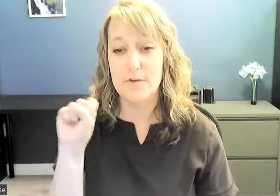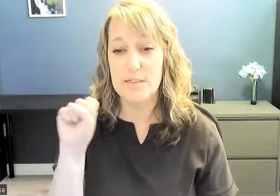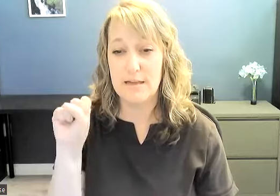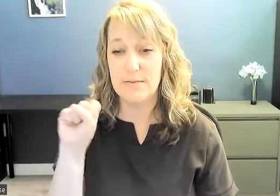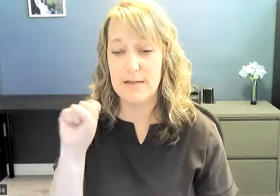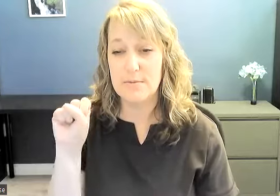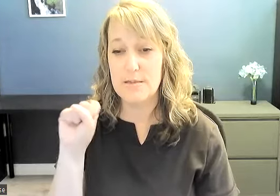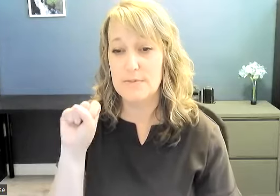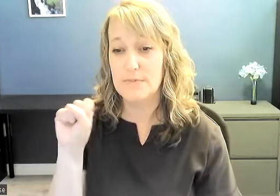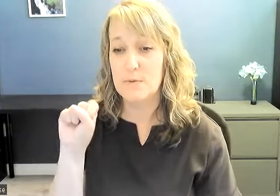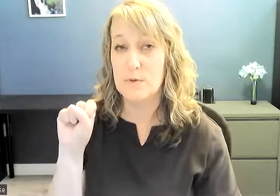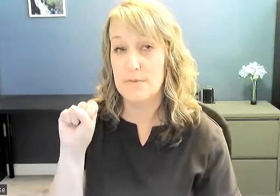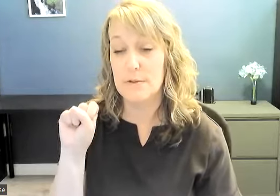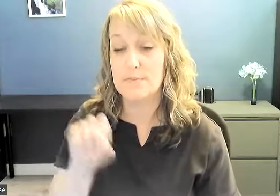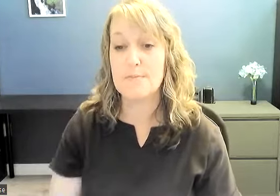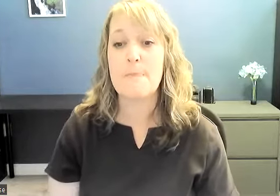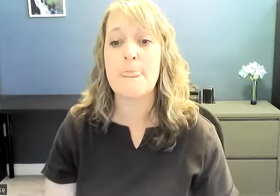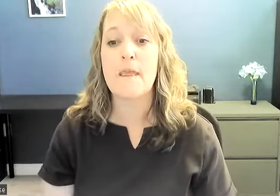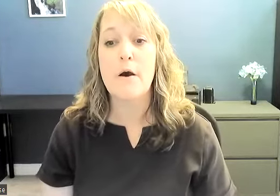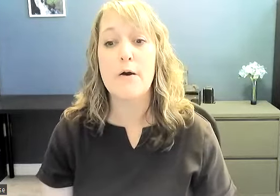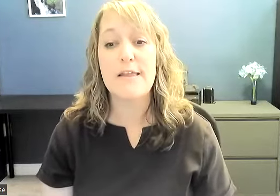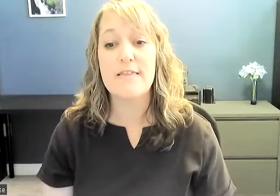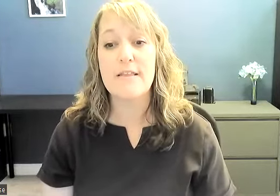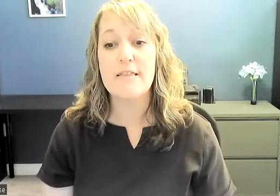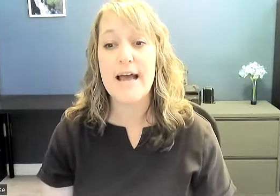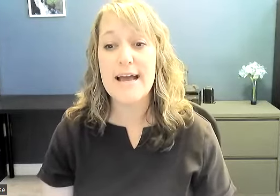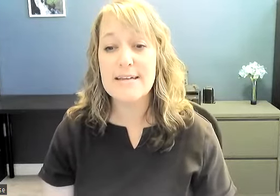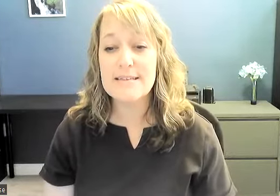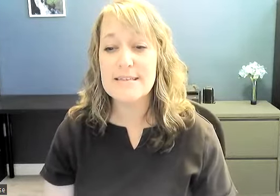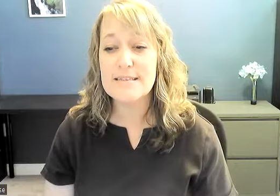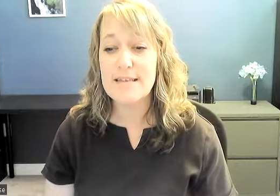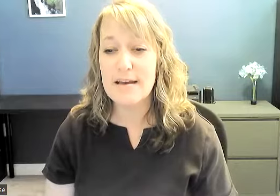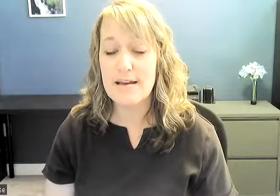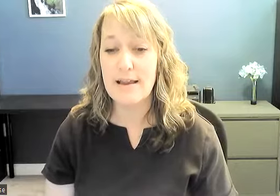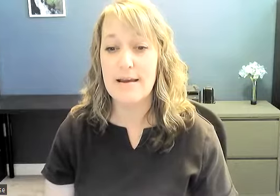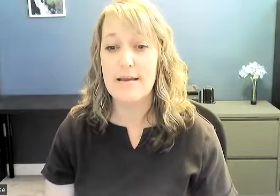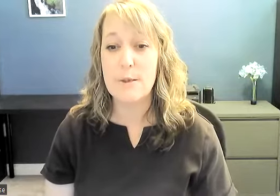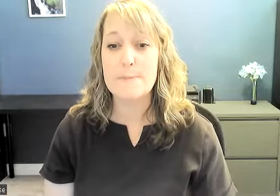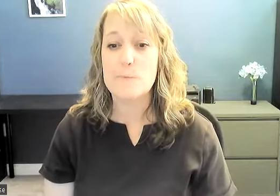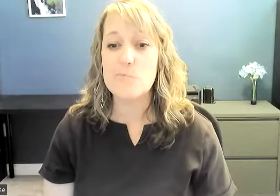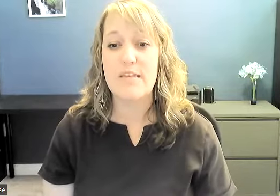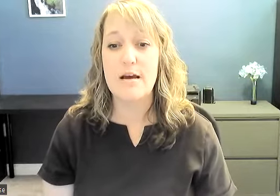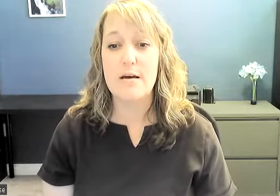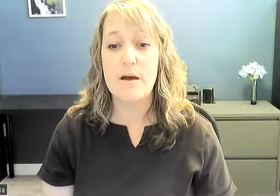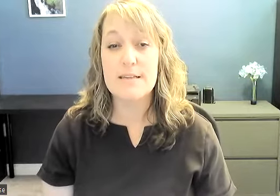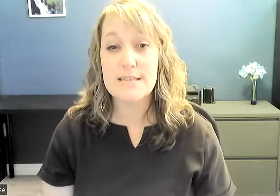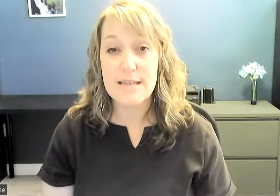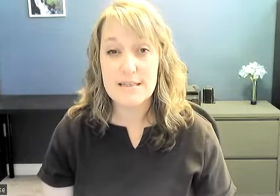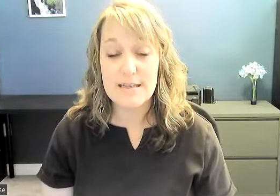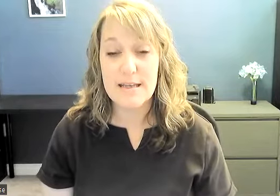just like Phoenix was, or Denver. All right, the last sign on this list